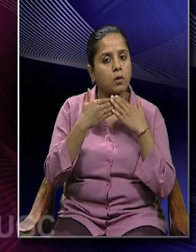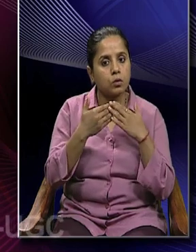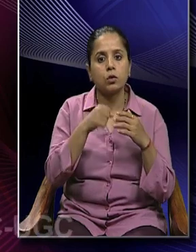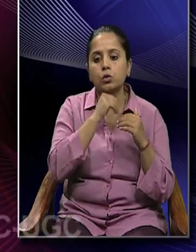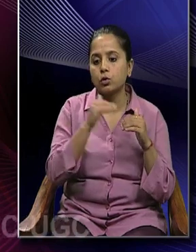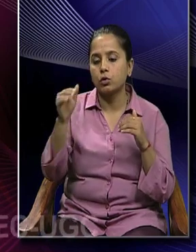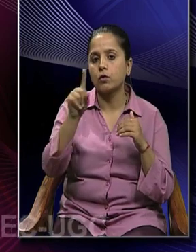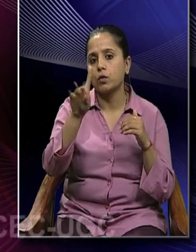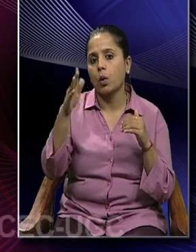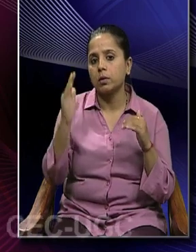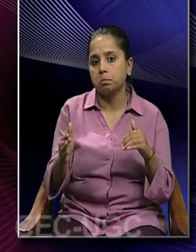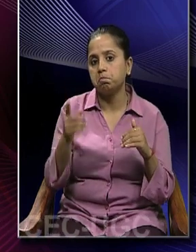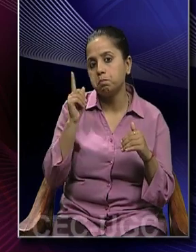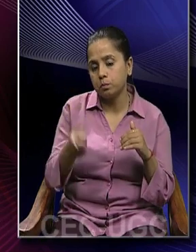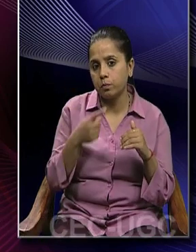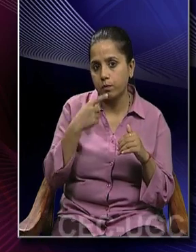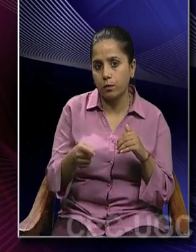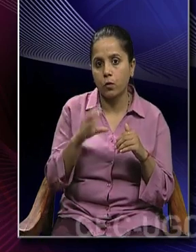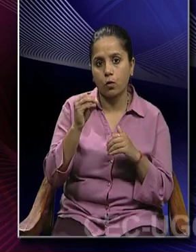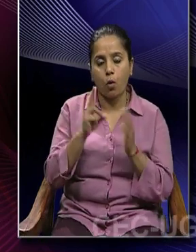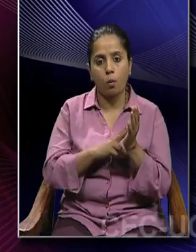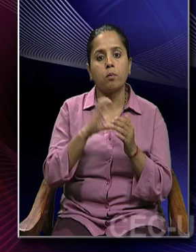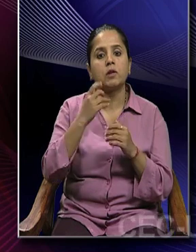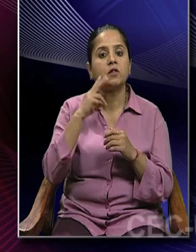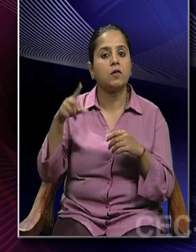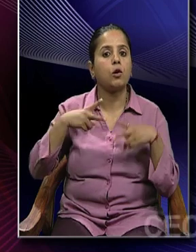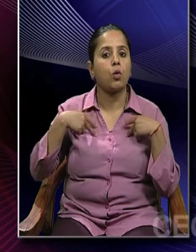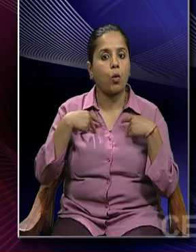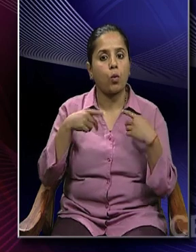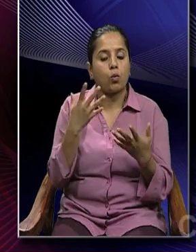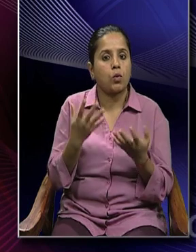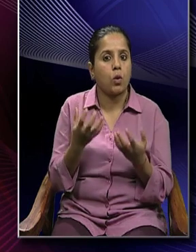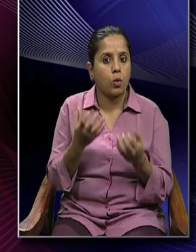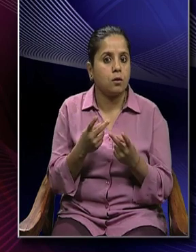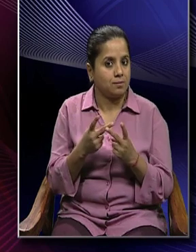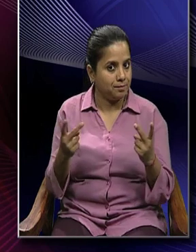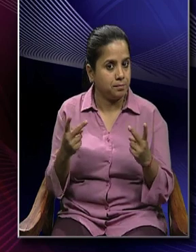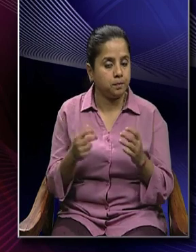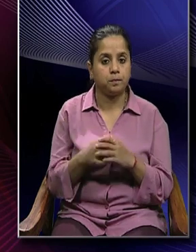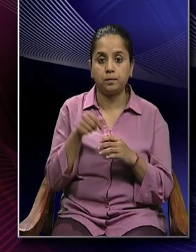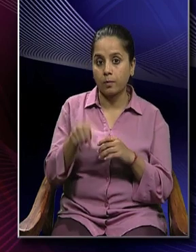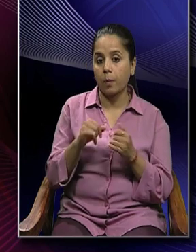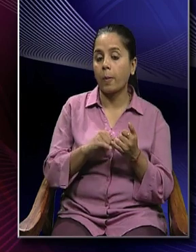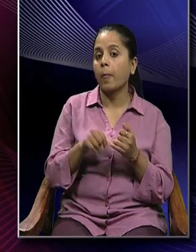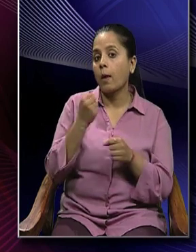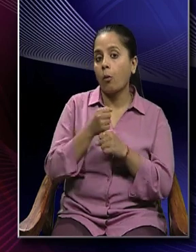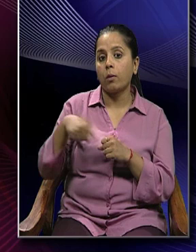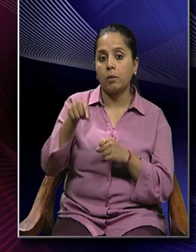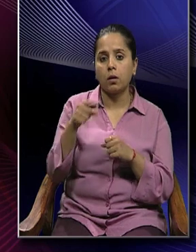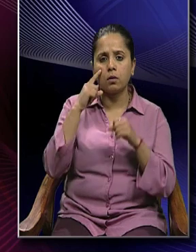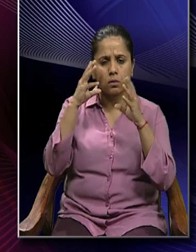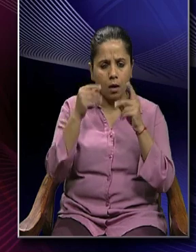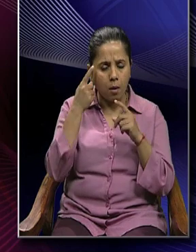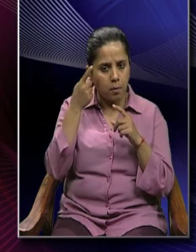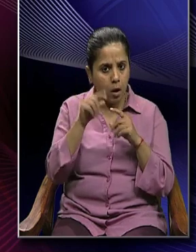of 14 years, and common civil code was also being desired. and state had to take a number of measures